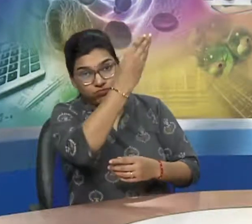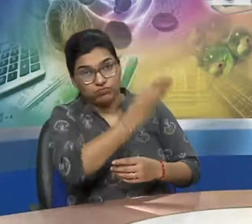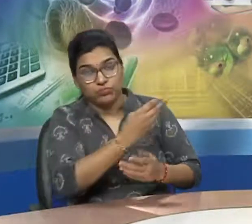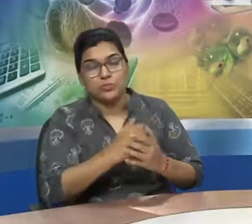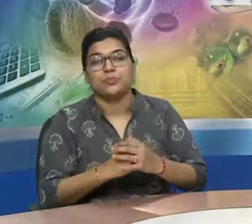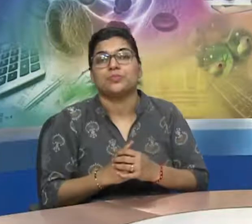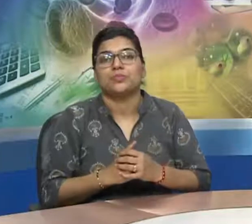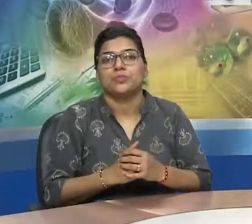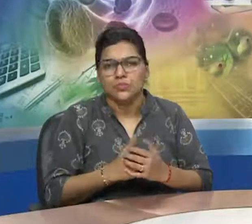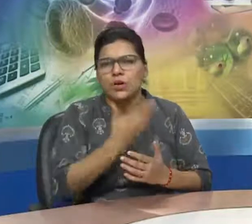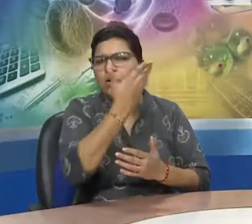This is a poem